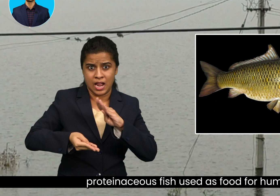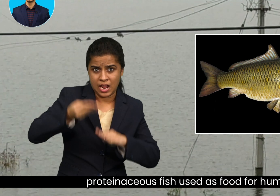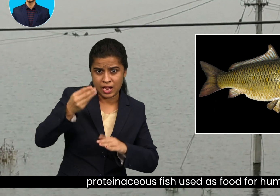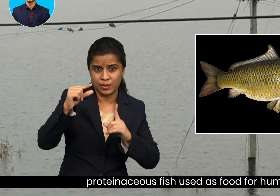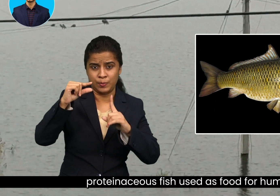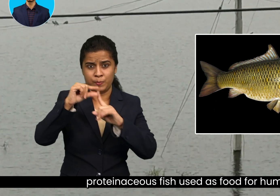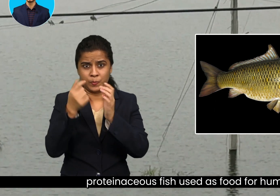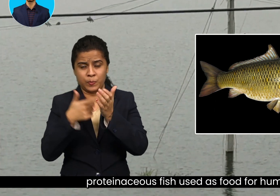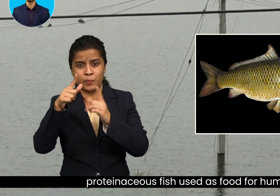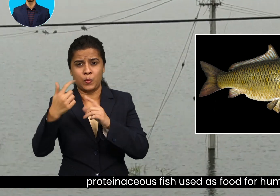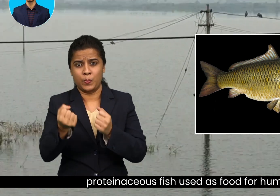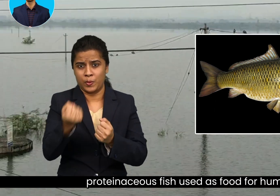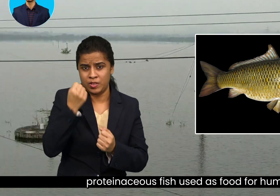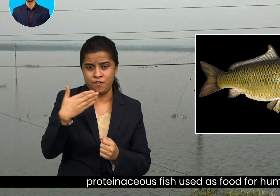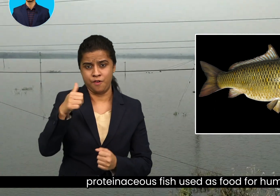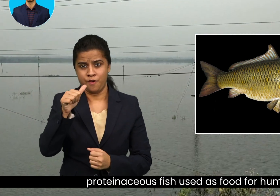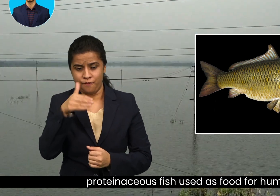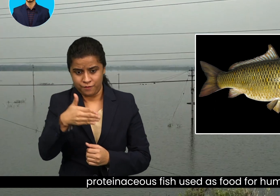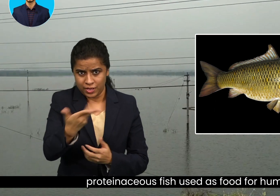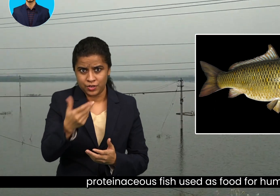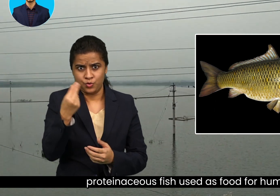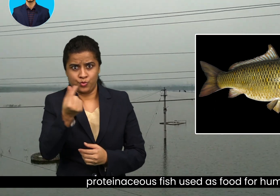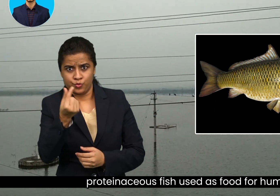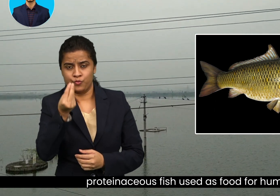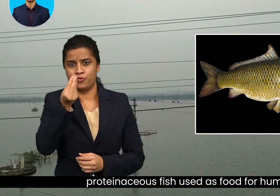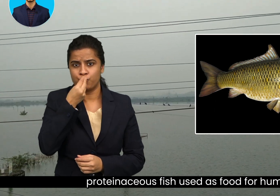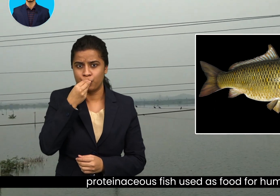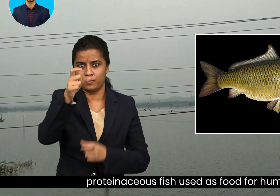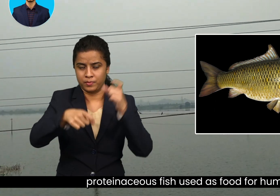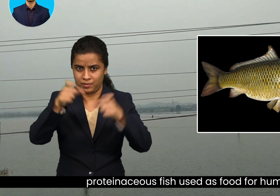proteinaceous fish used as food for humans.